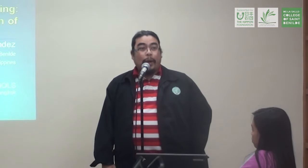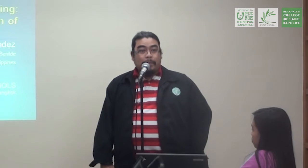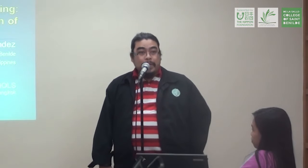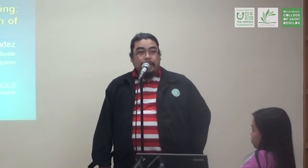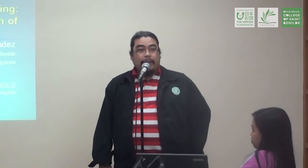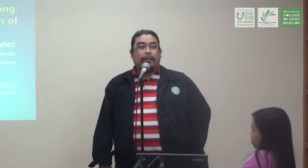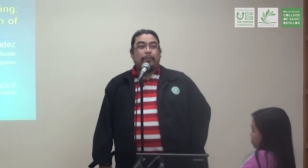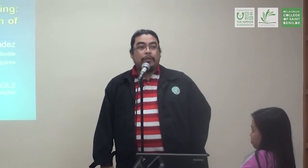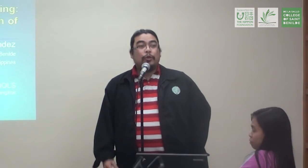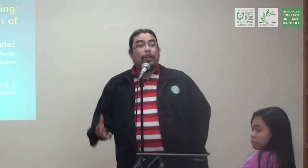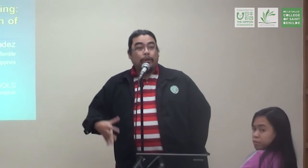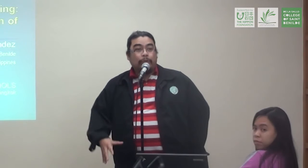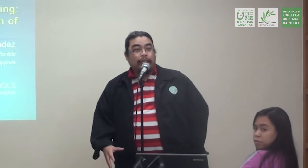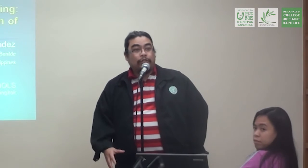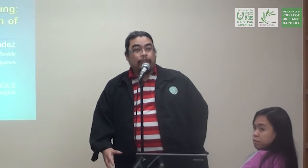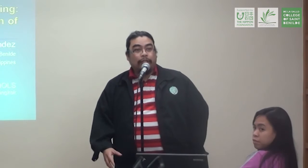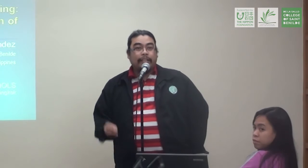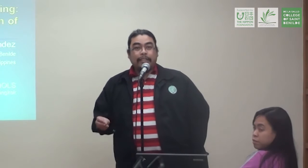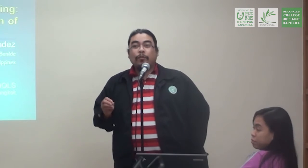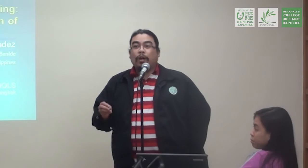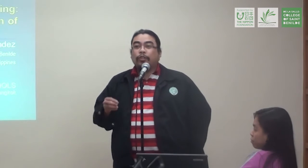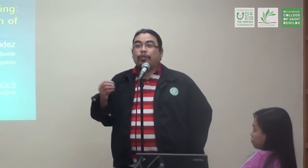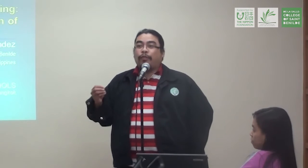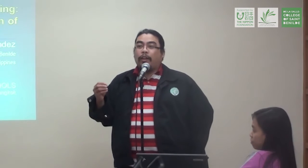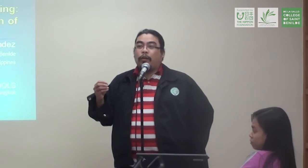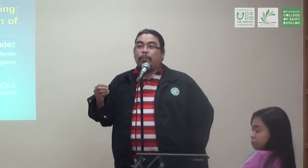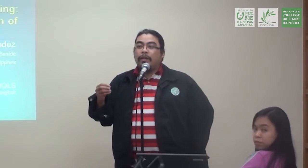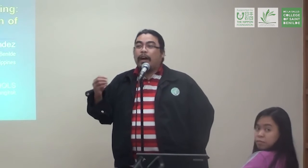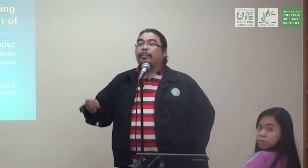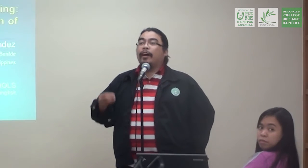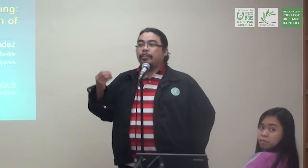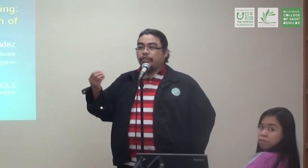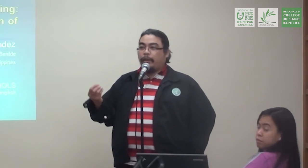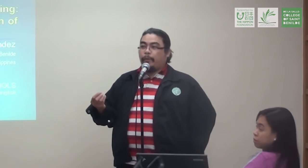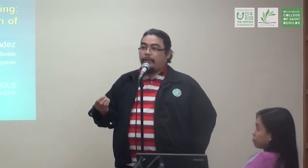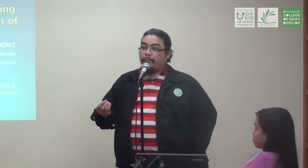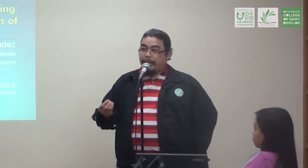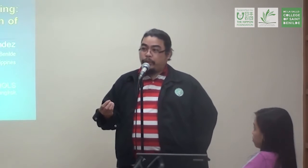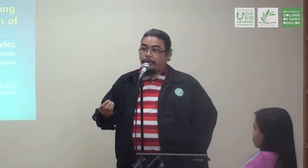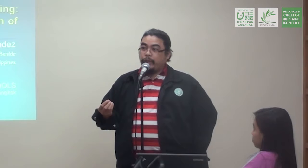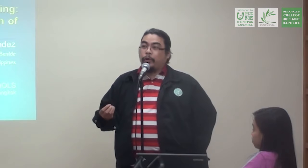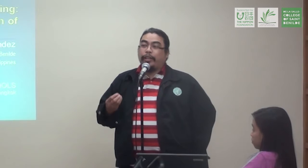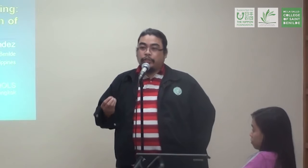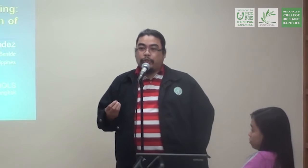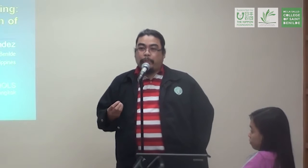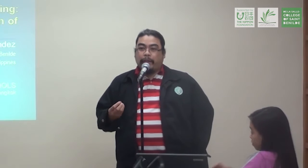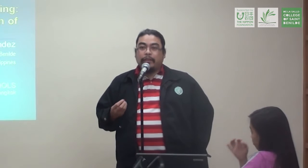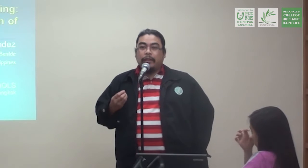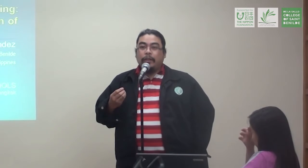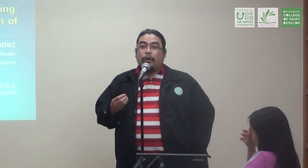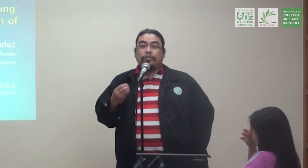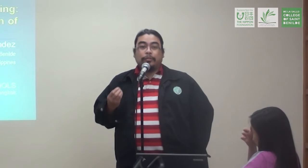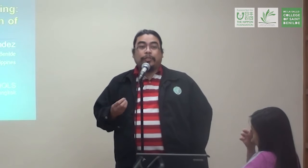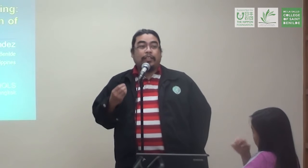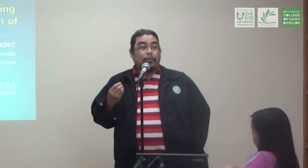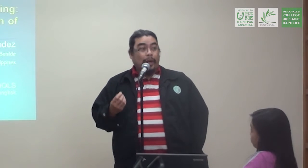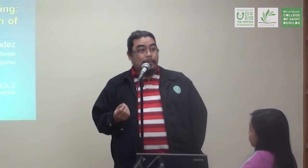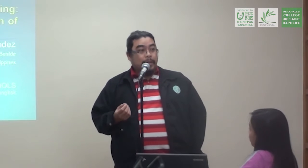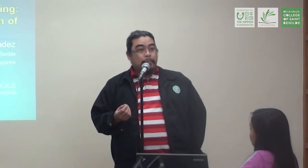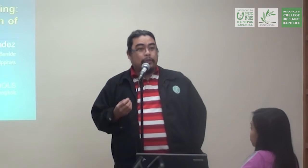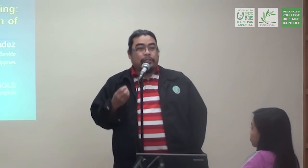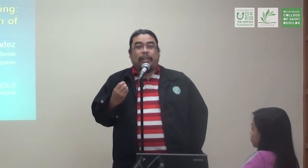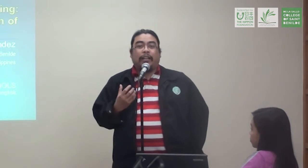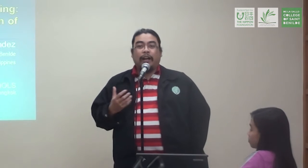measure well-being through accommodation. I didn't want to develop another separate measure or instrument for